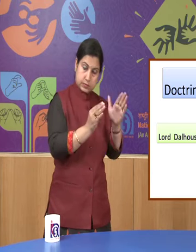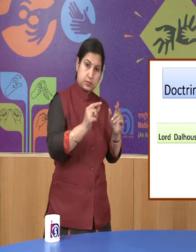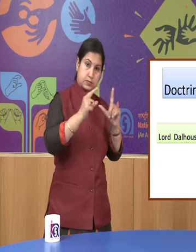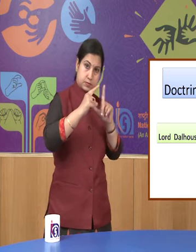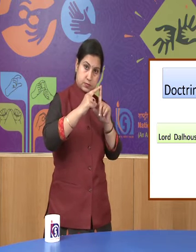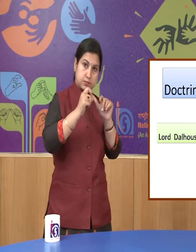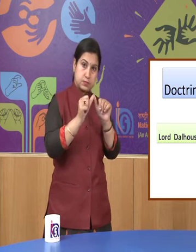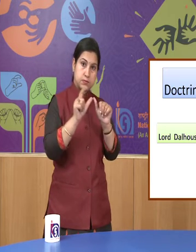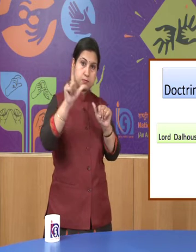Dalhousie.